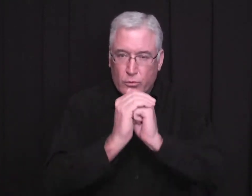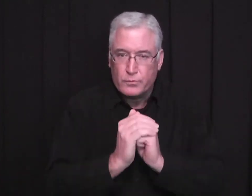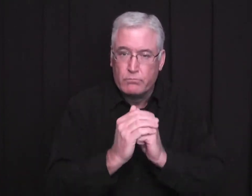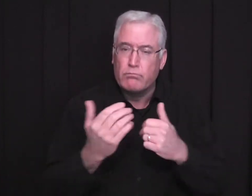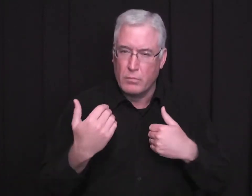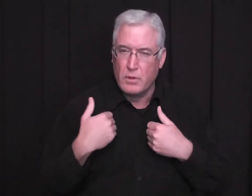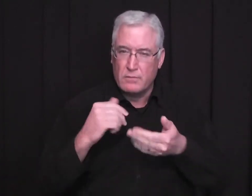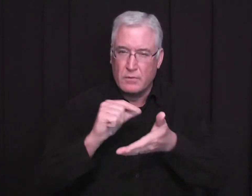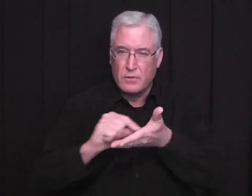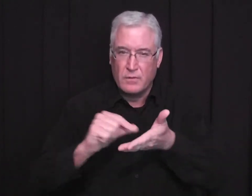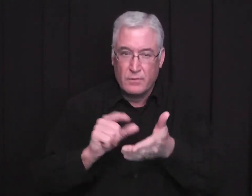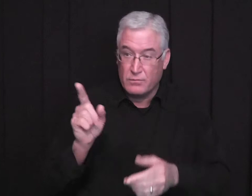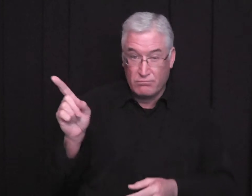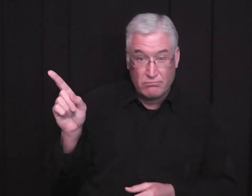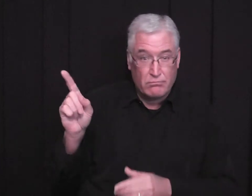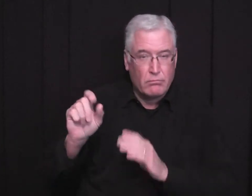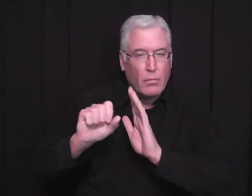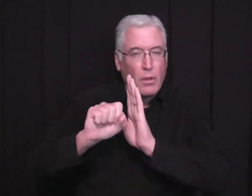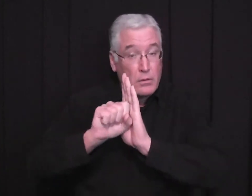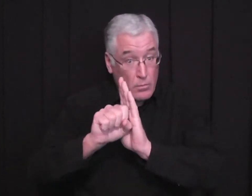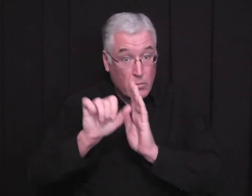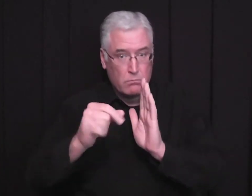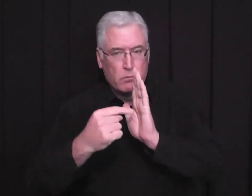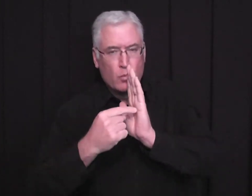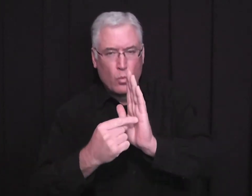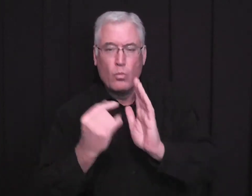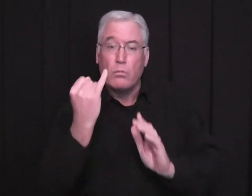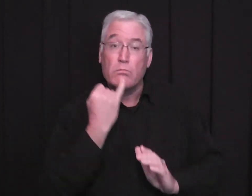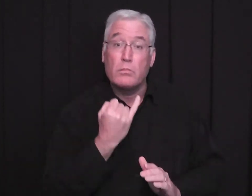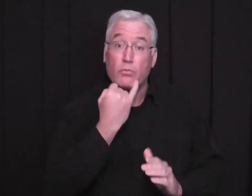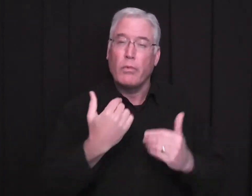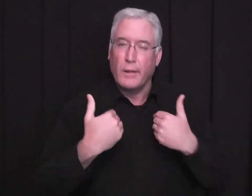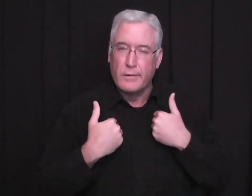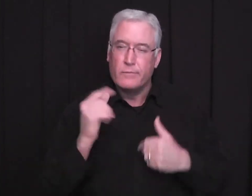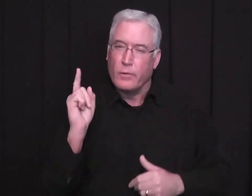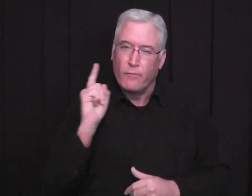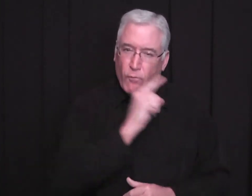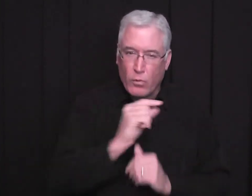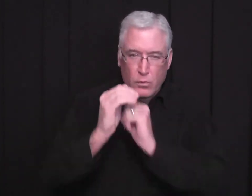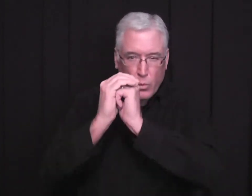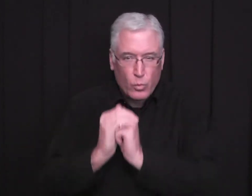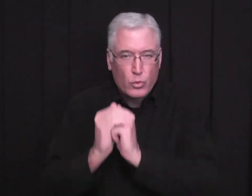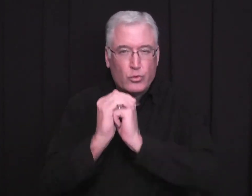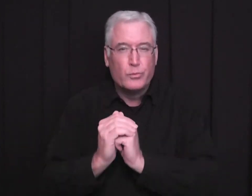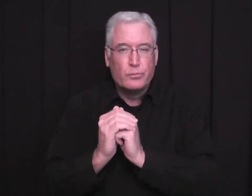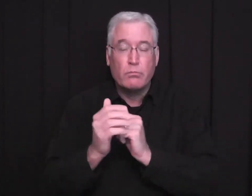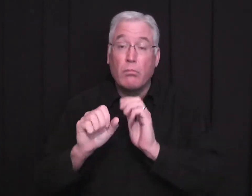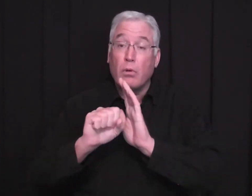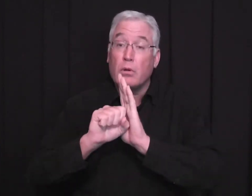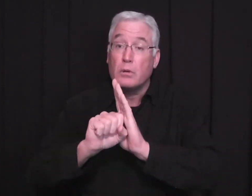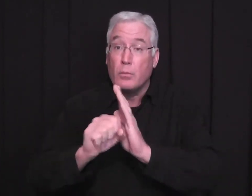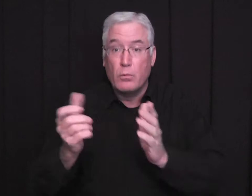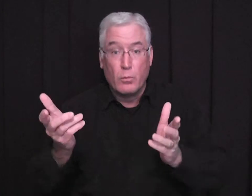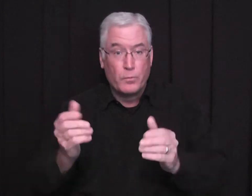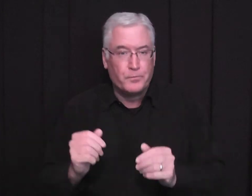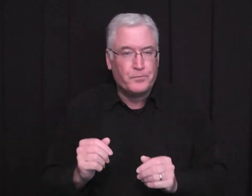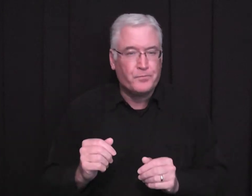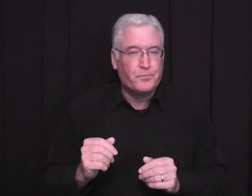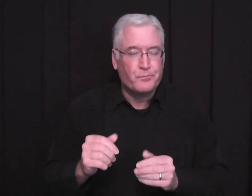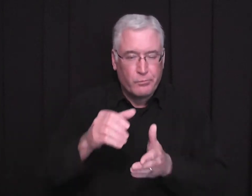false gods, its false worship. And there's a verse here that's a symbol. It's a symbol of the Israelites' worship to false gods. And what